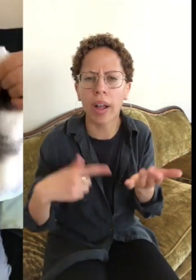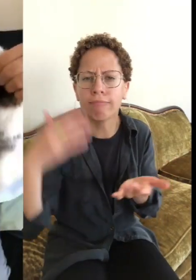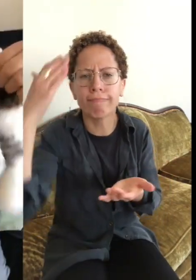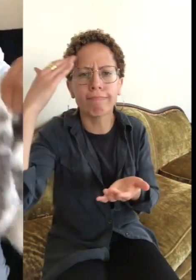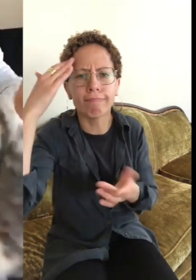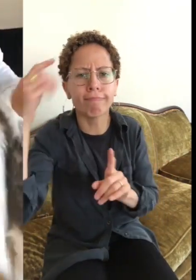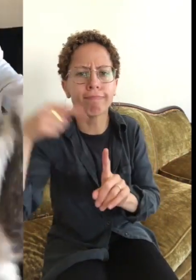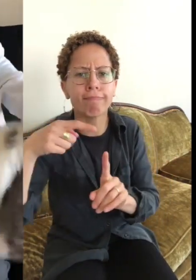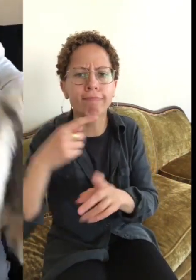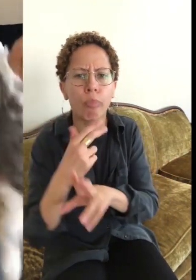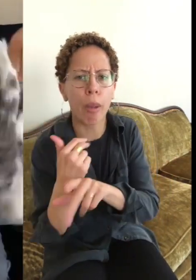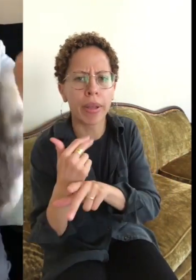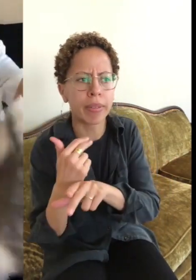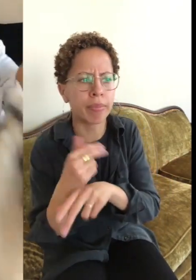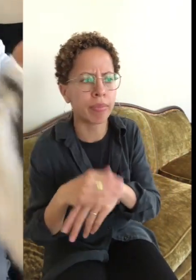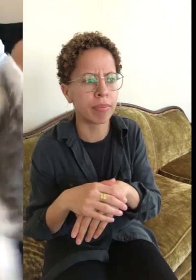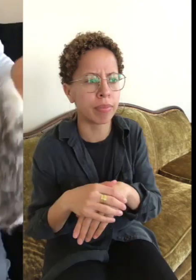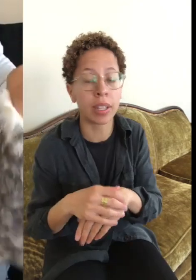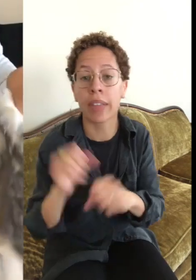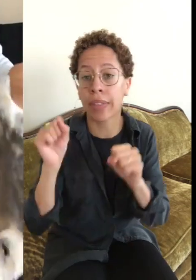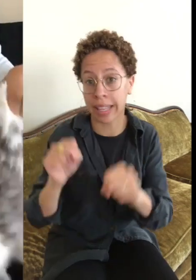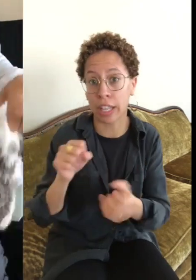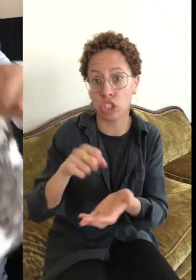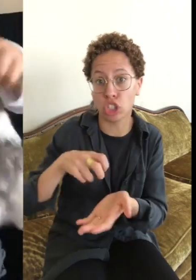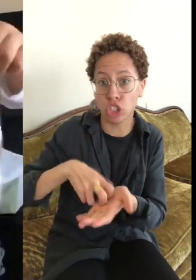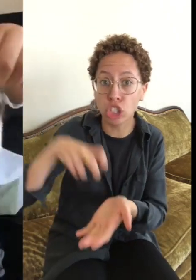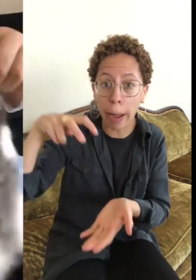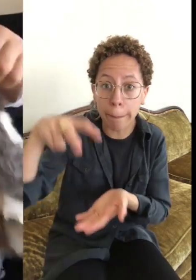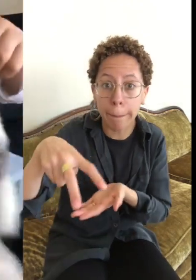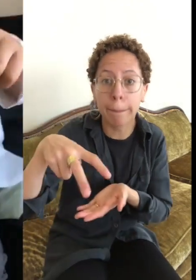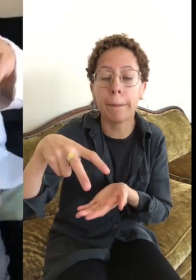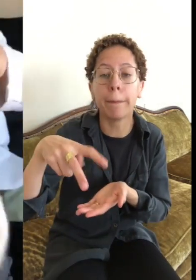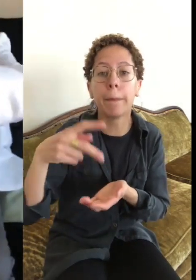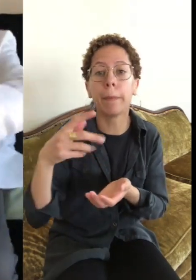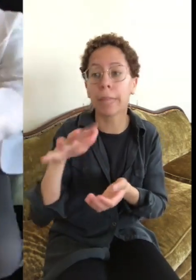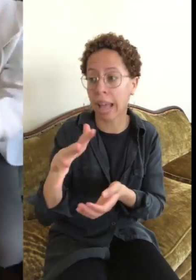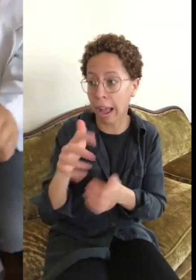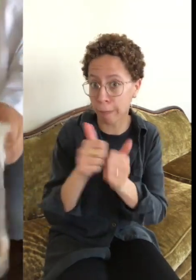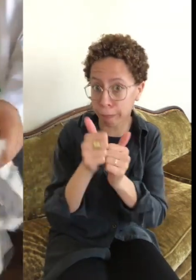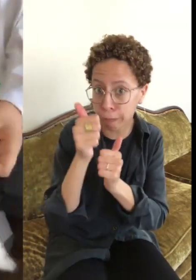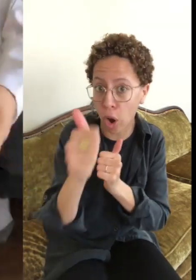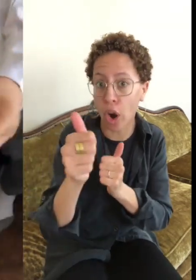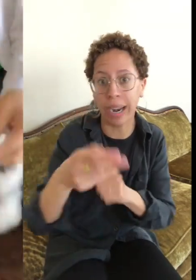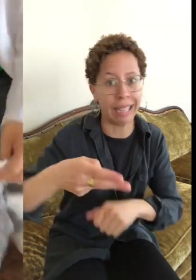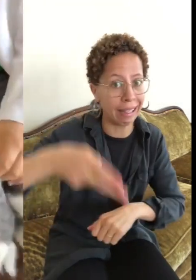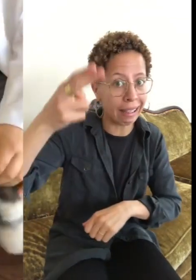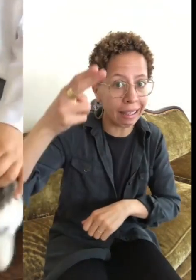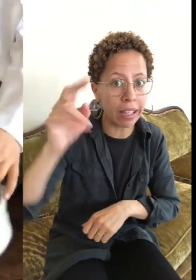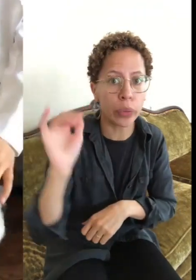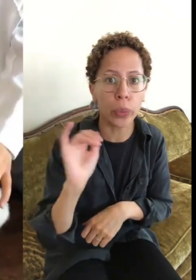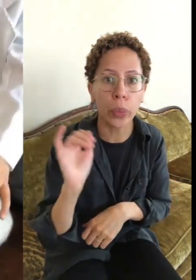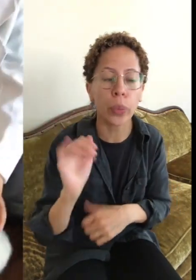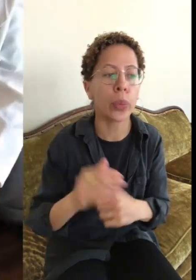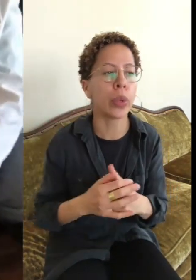they can jump. Yeah? Kind of far, very high. Yeah? What's interesting about their